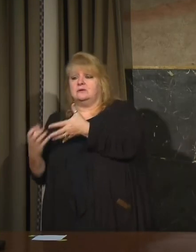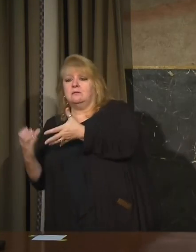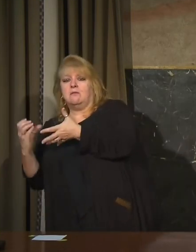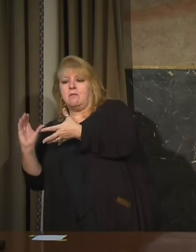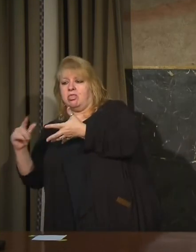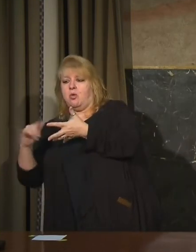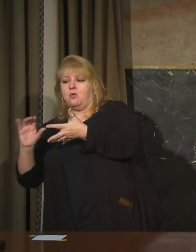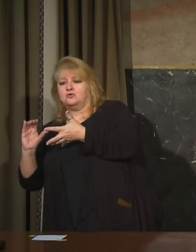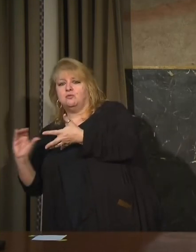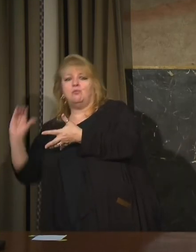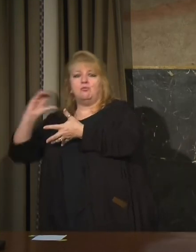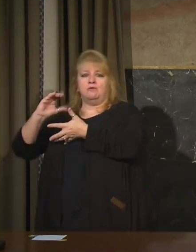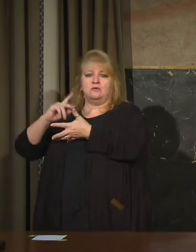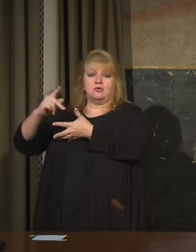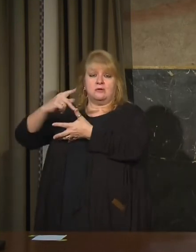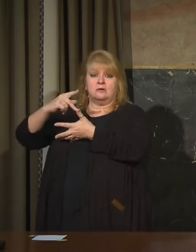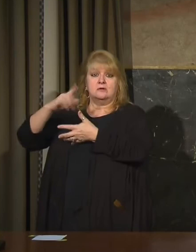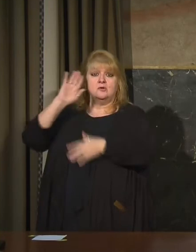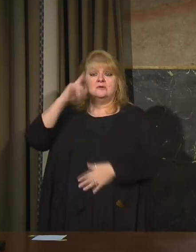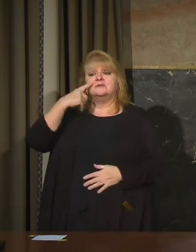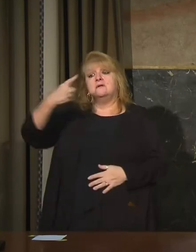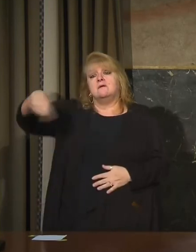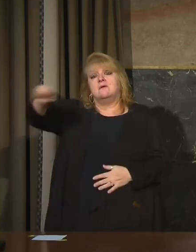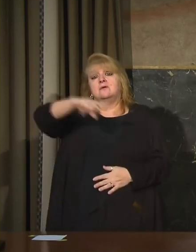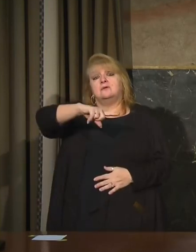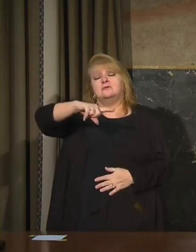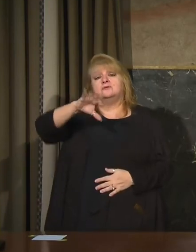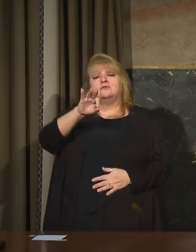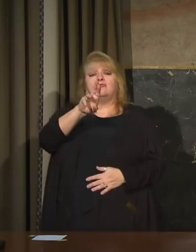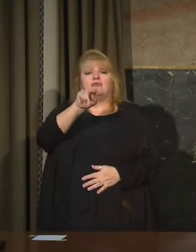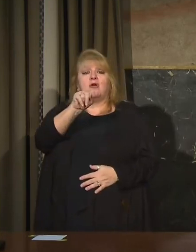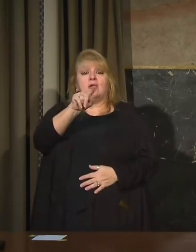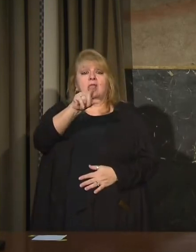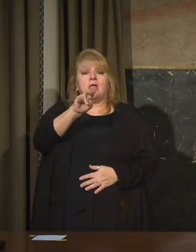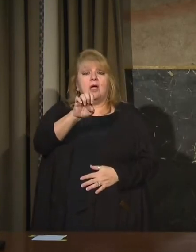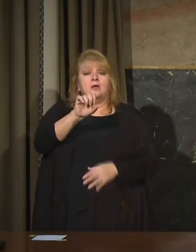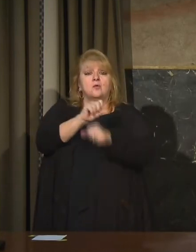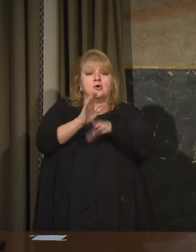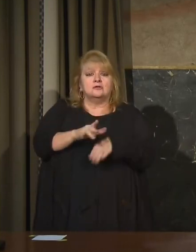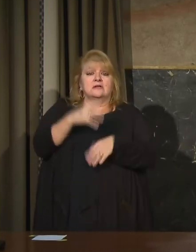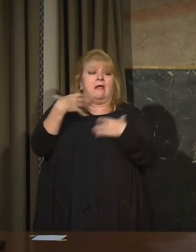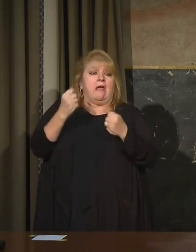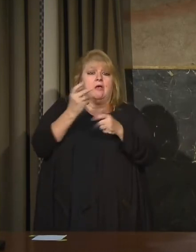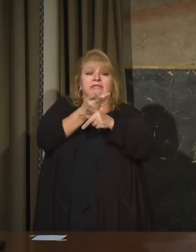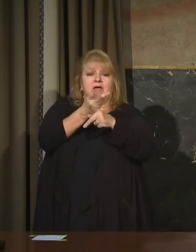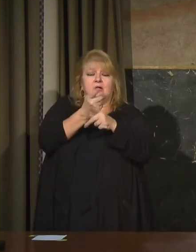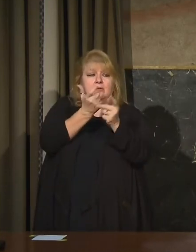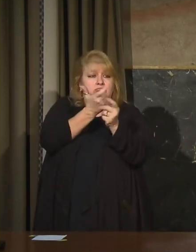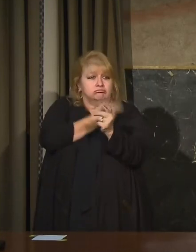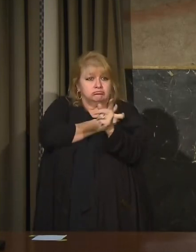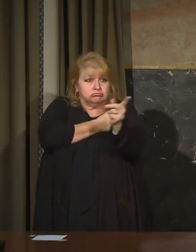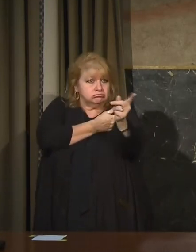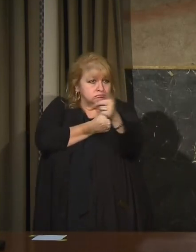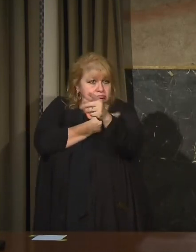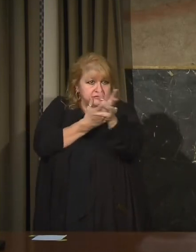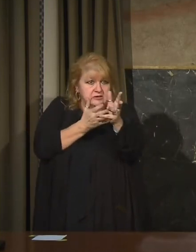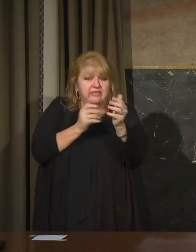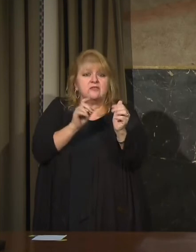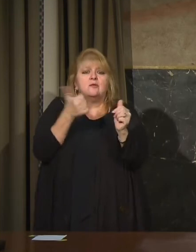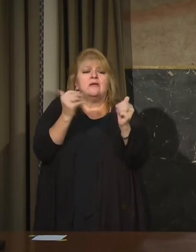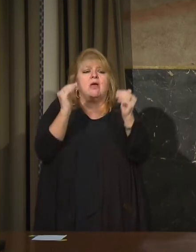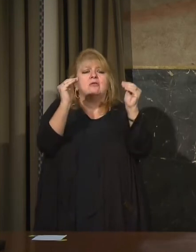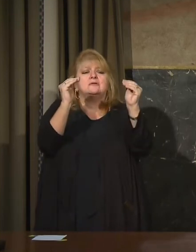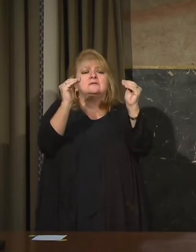see essential frontline workers initially in the healthcare arena. And then when we get past those, it will be other essential